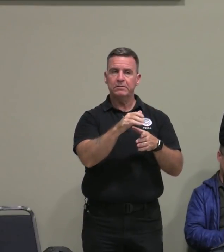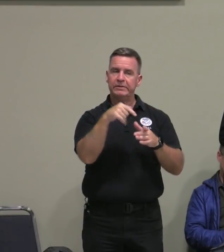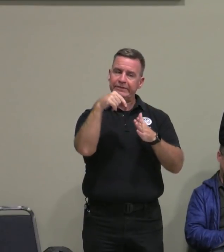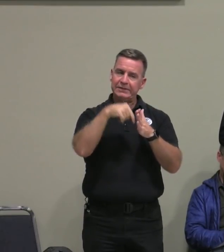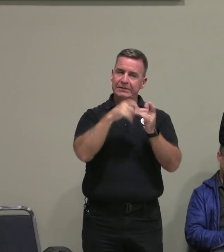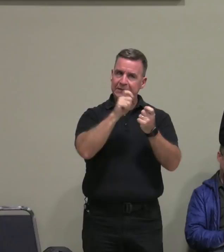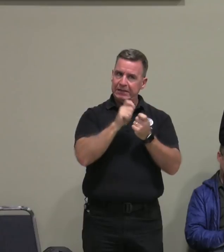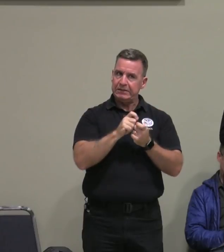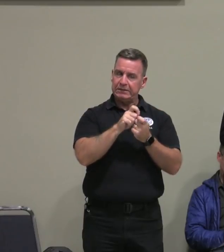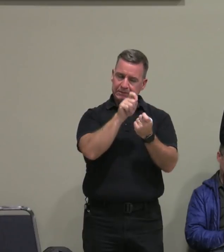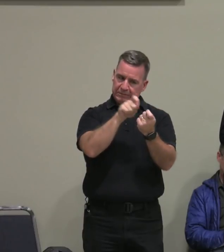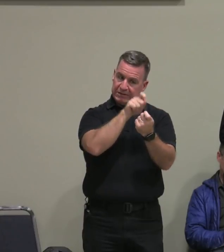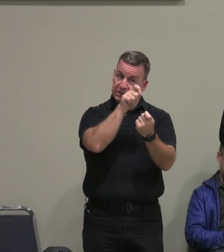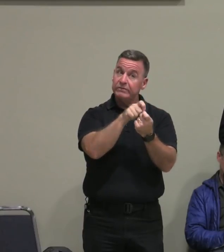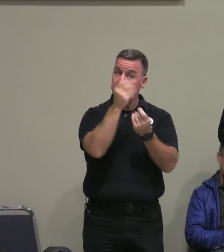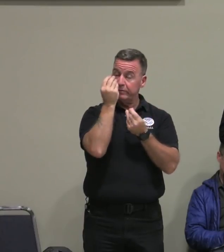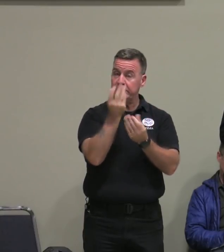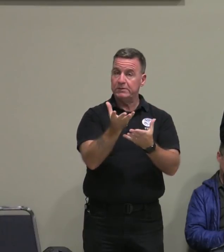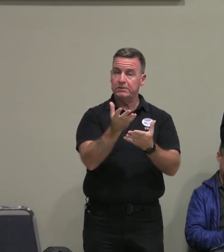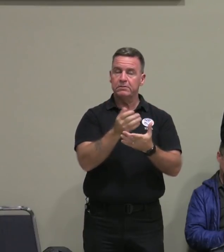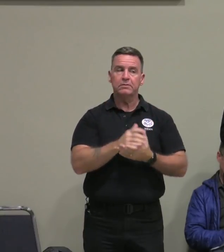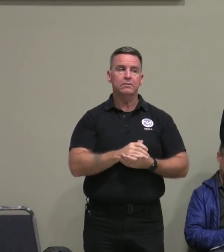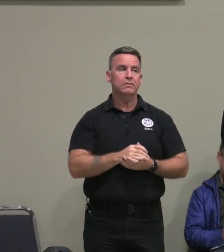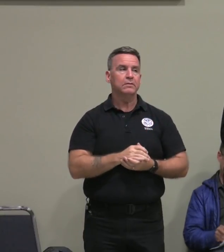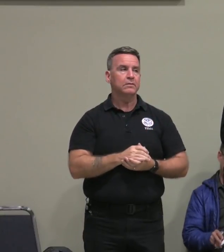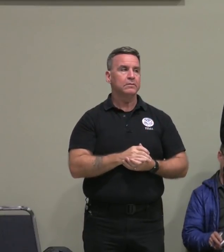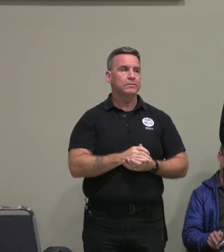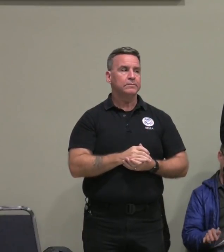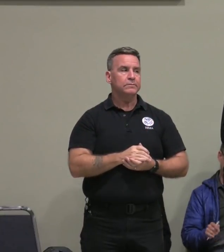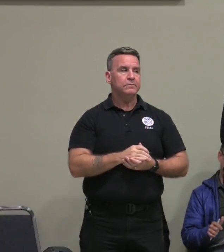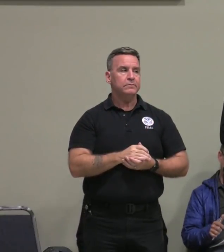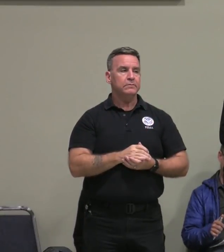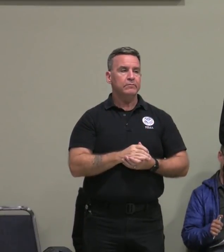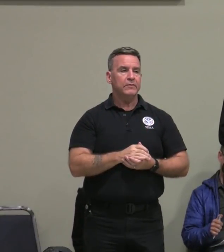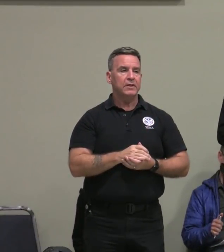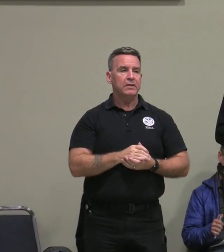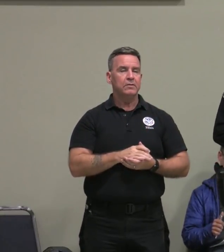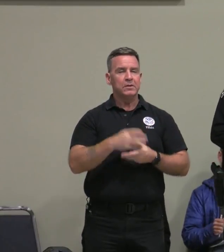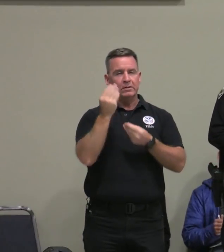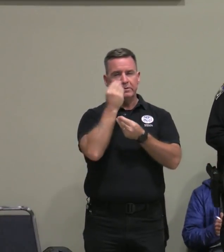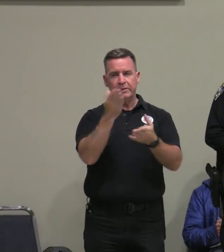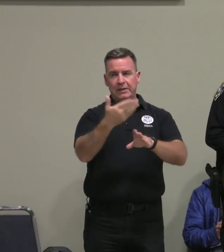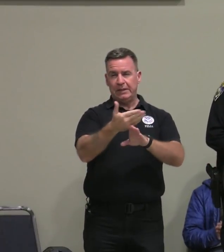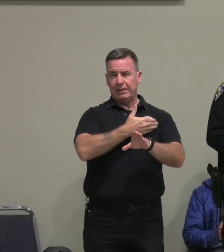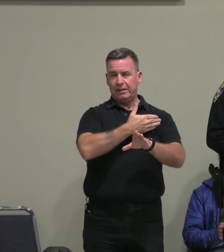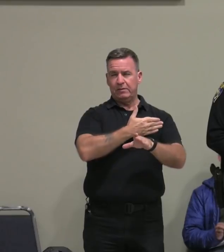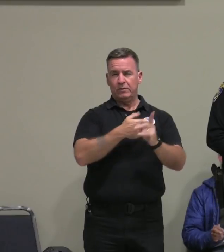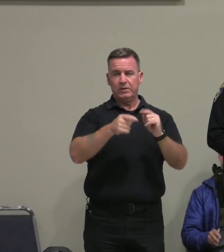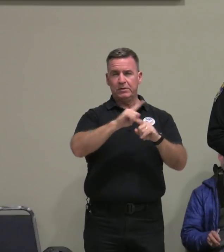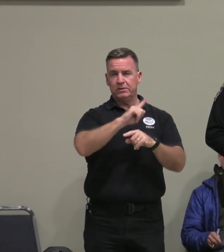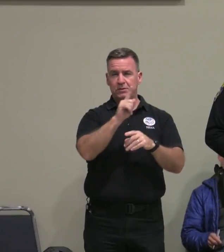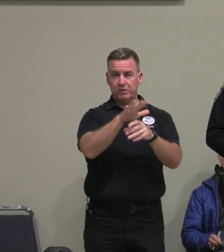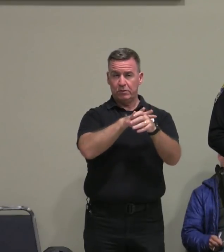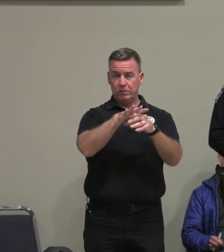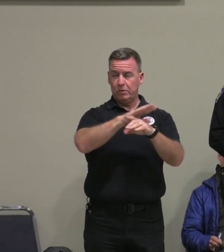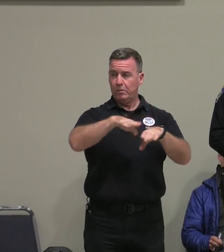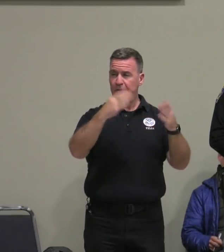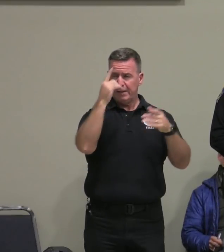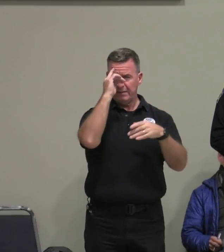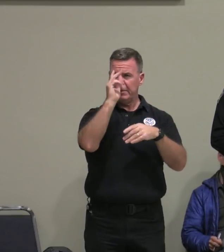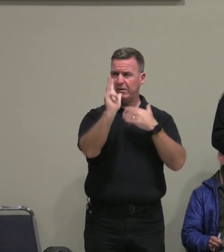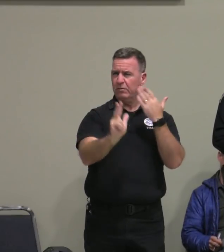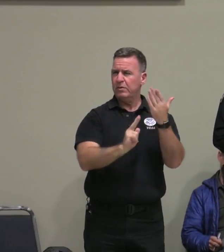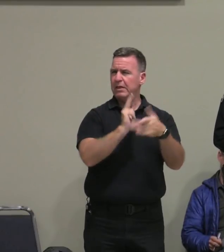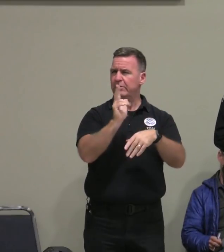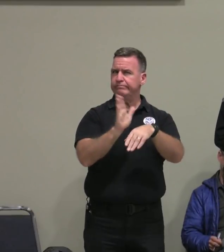detailed and specific. And you will have notice ahead of time of your zones opening. I think we're going to give a three hour